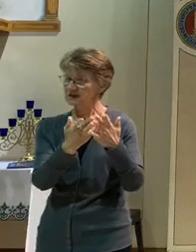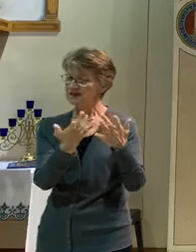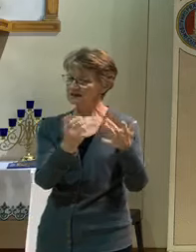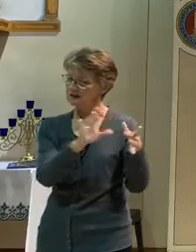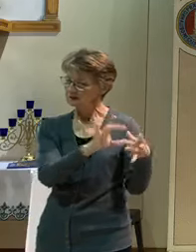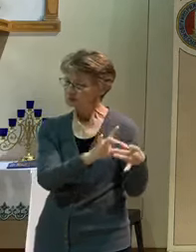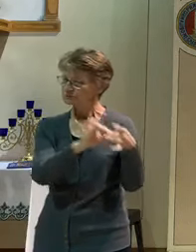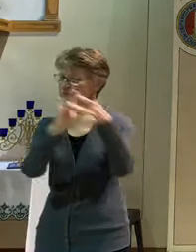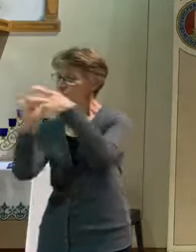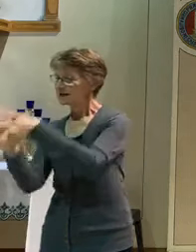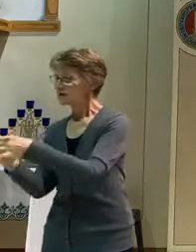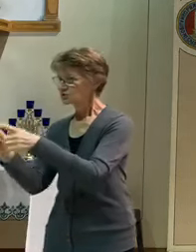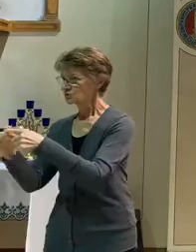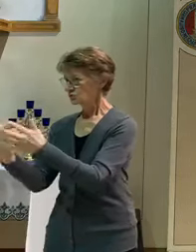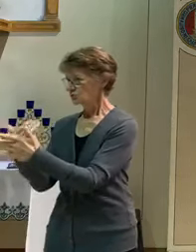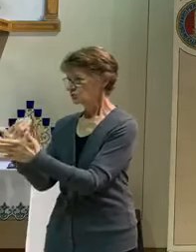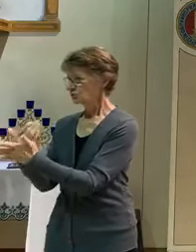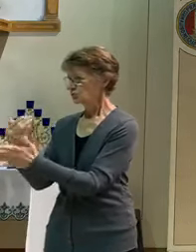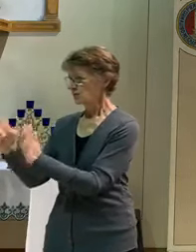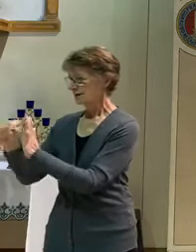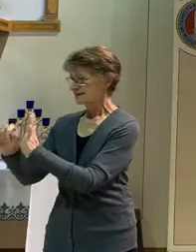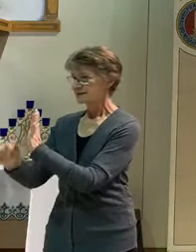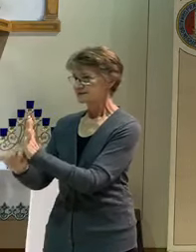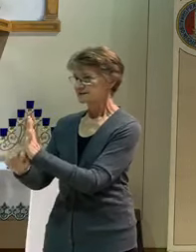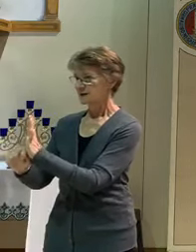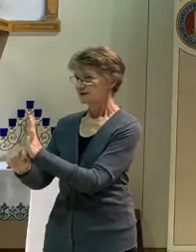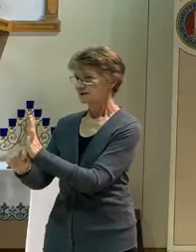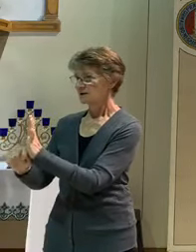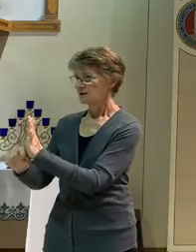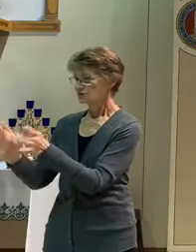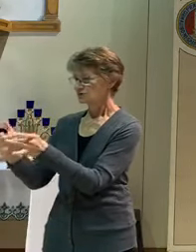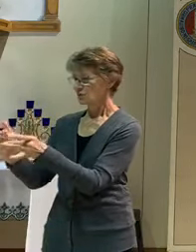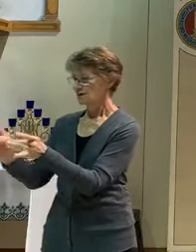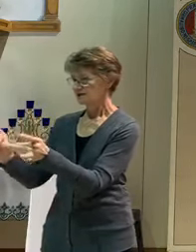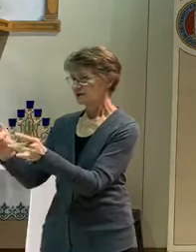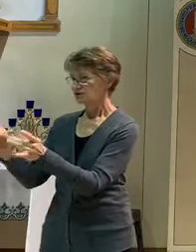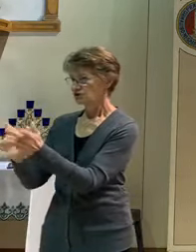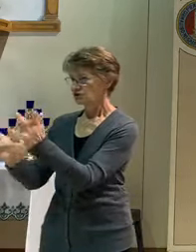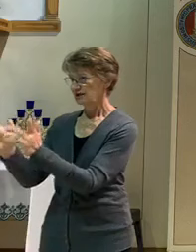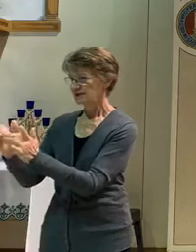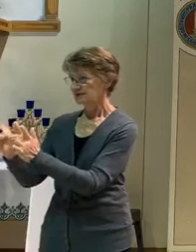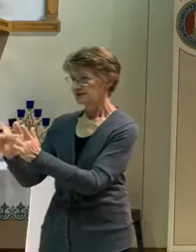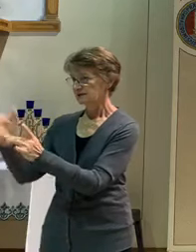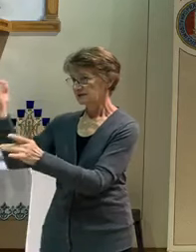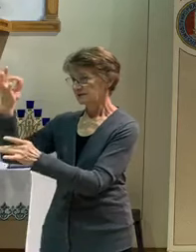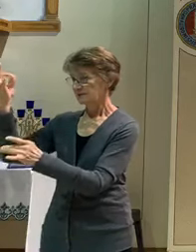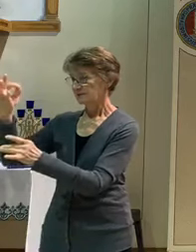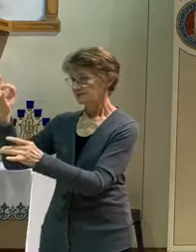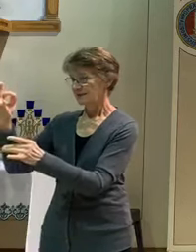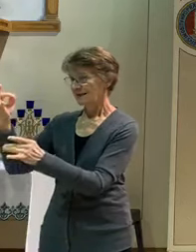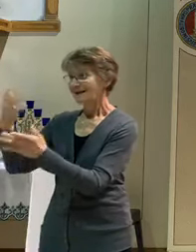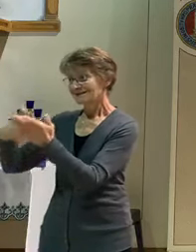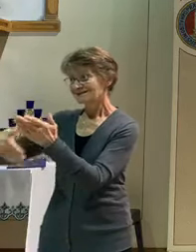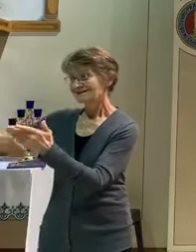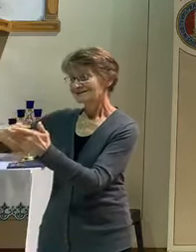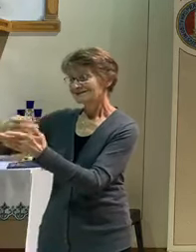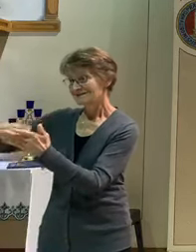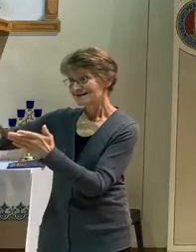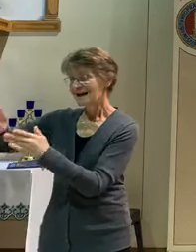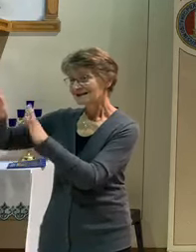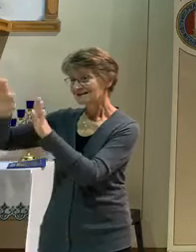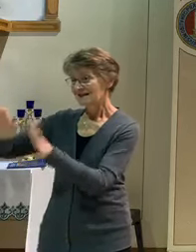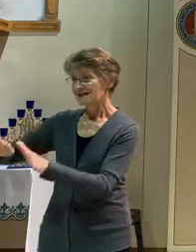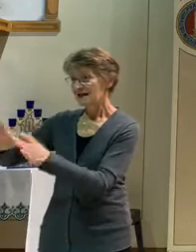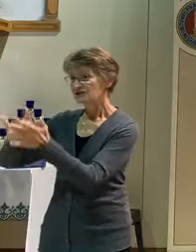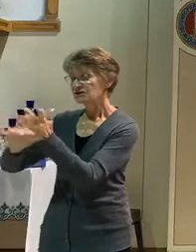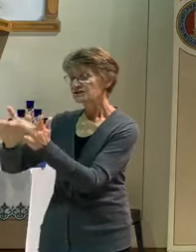gave to us, and we're hearing them over these one more Sundays. We're right now in that